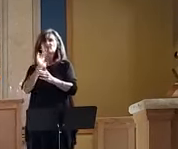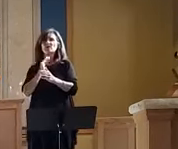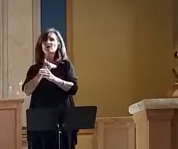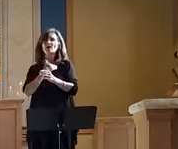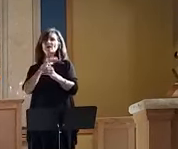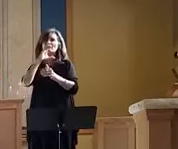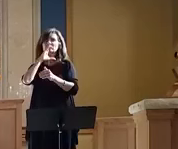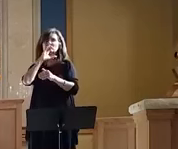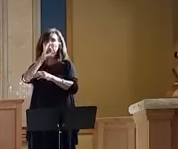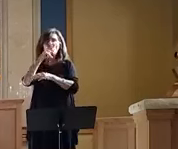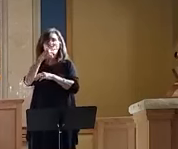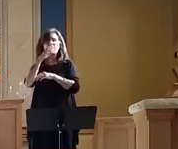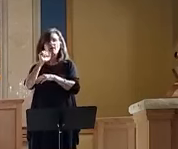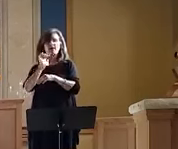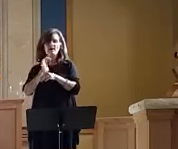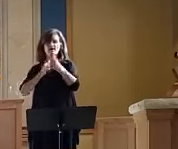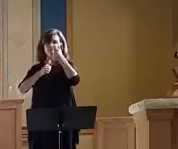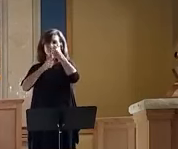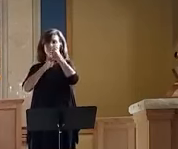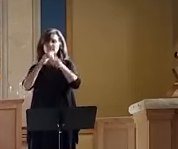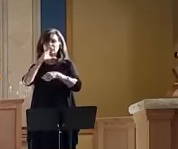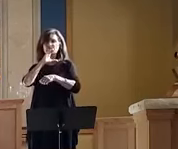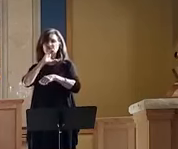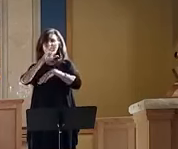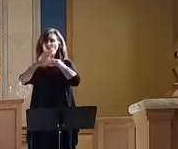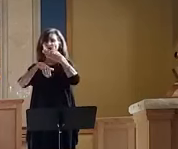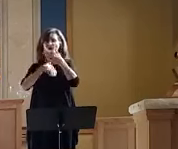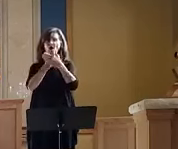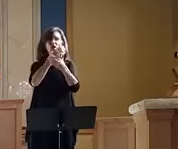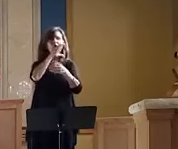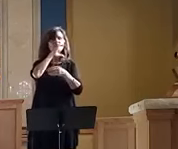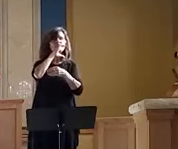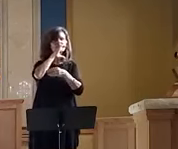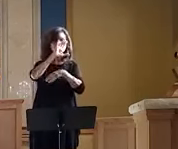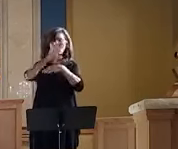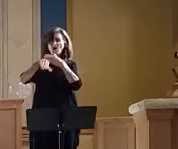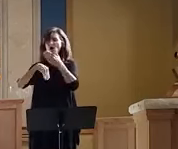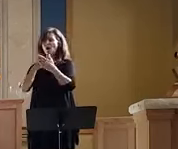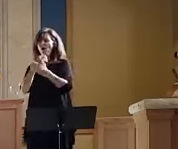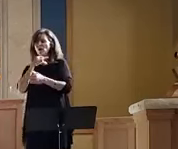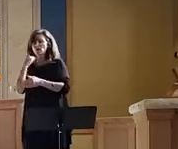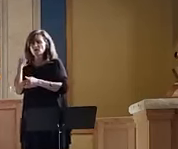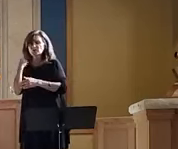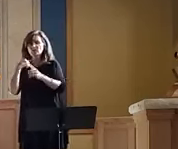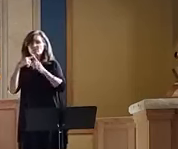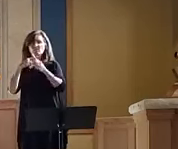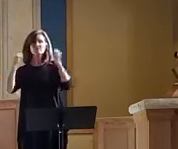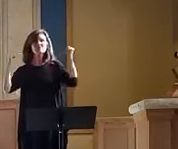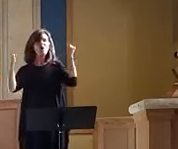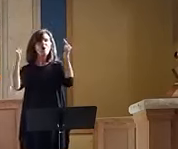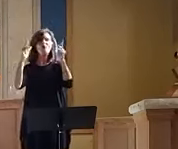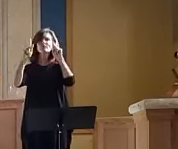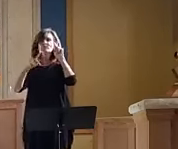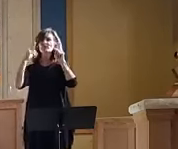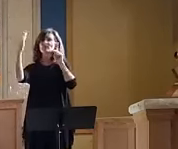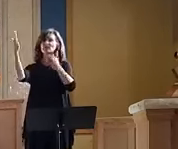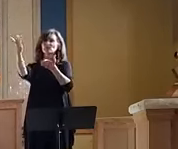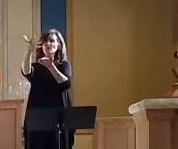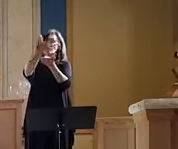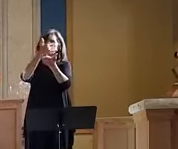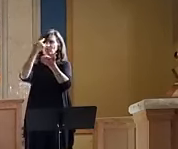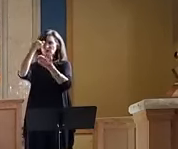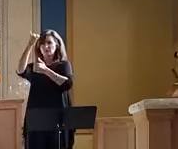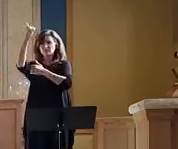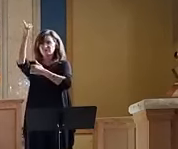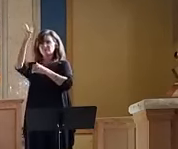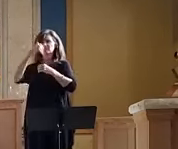bishop, Jorge, our auxiliary bishop, the order of bishops, all the clergy, and the entire people you have gained for your